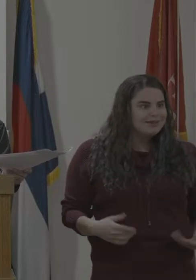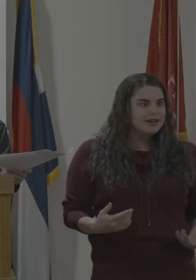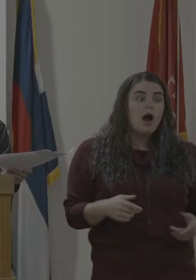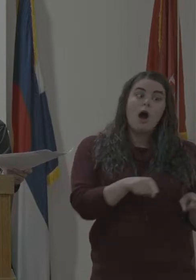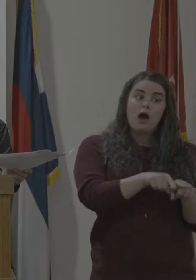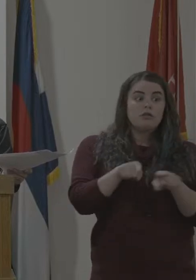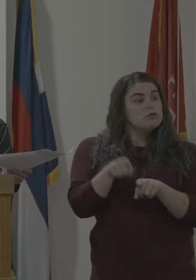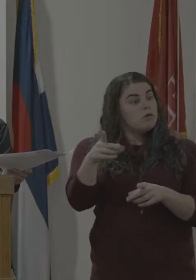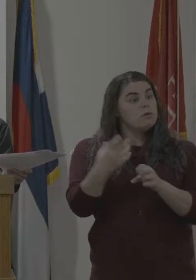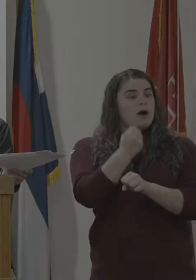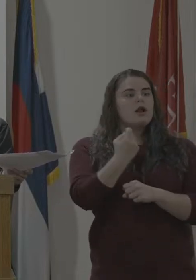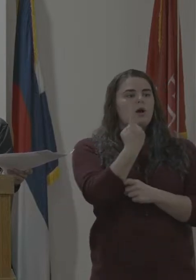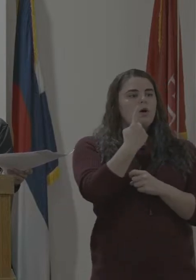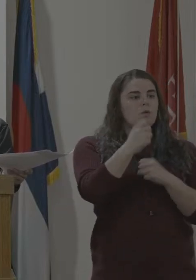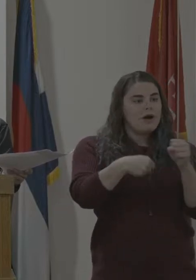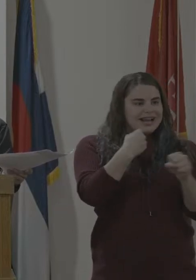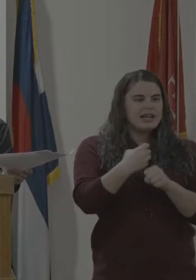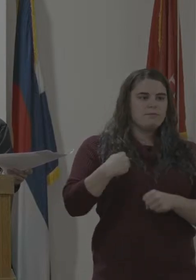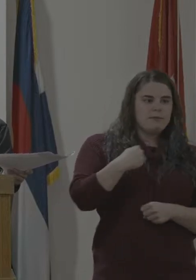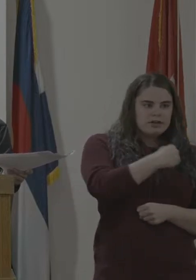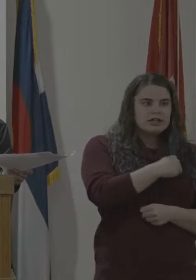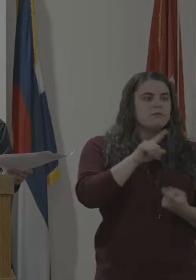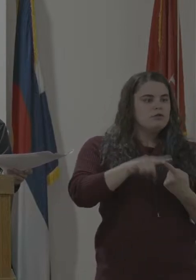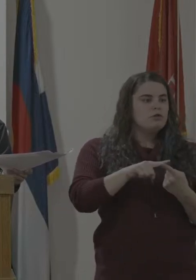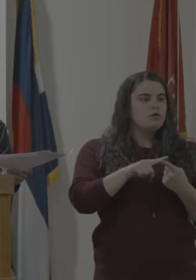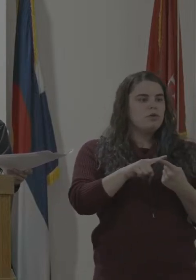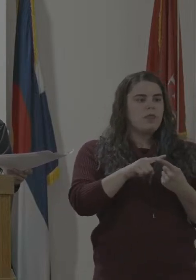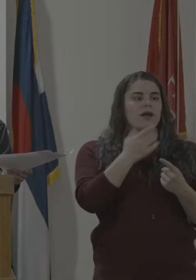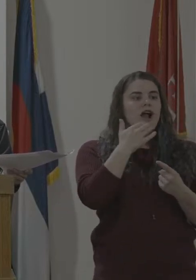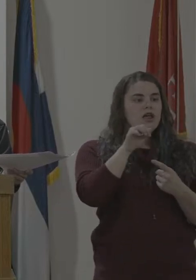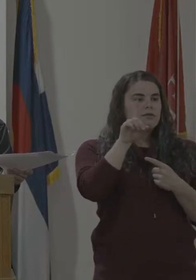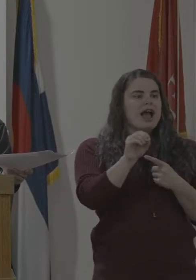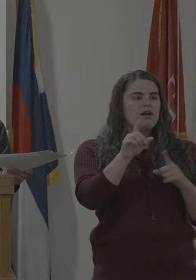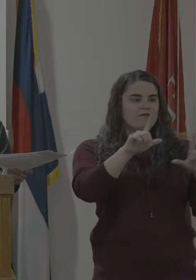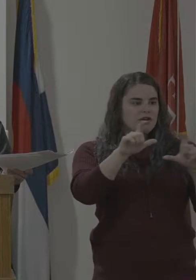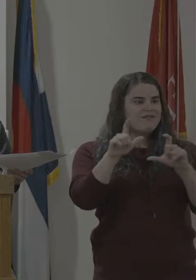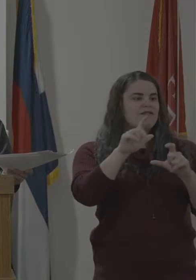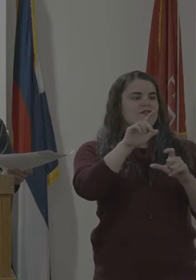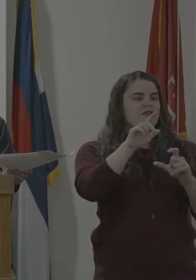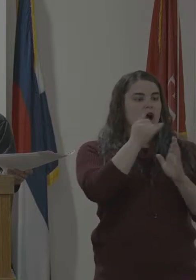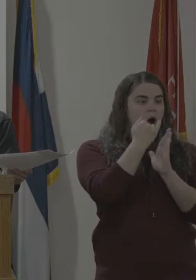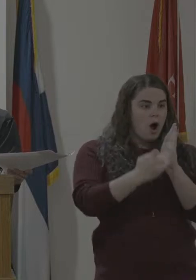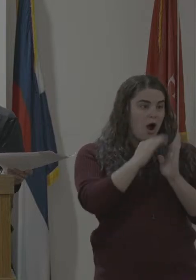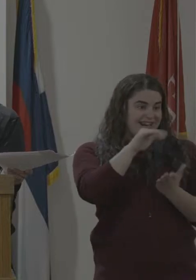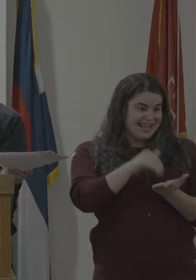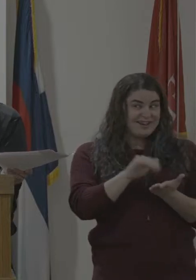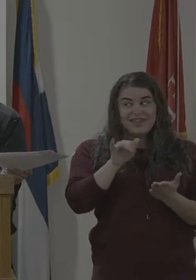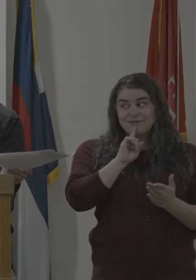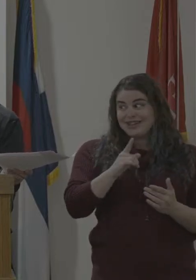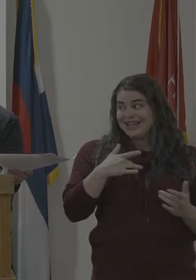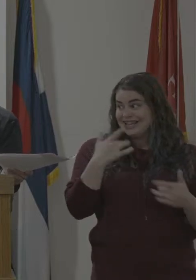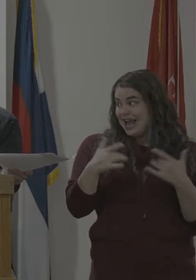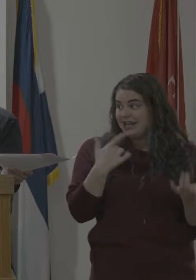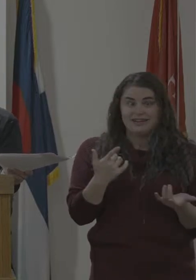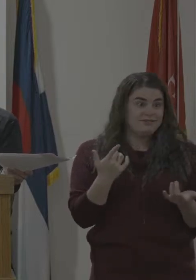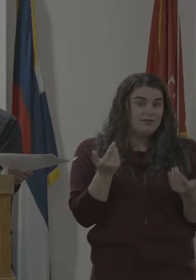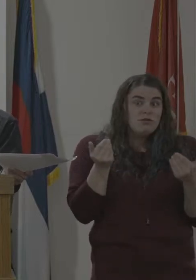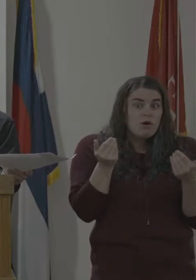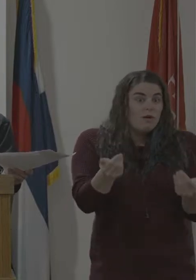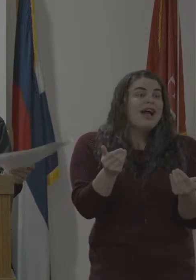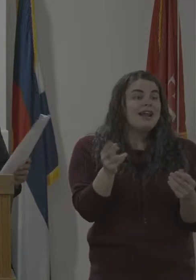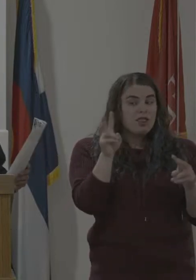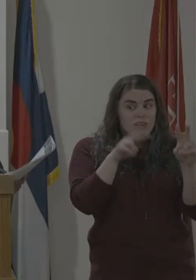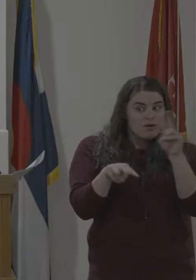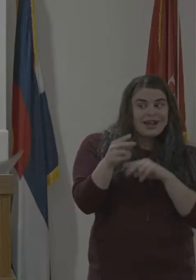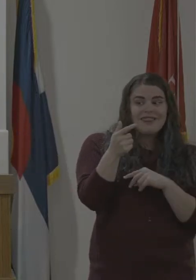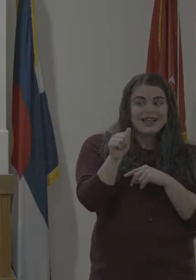a 1-year membership to the Colorado Photographic Arts Center, which is really exciting. Please, feel free to check out the